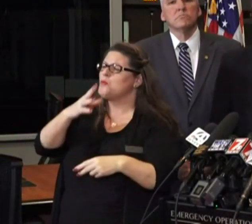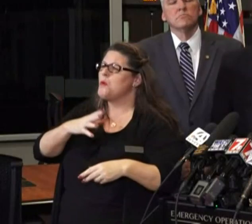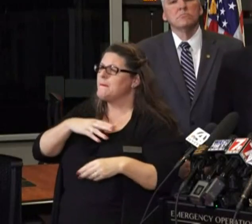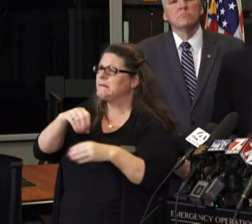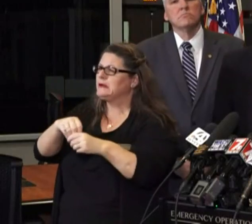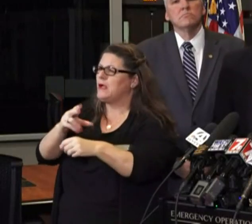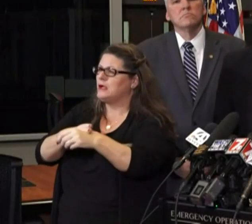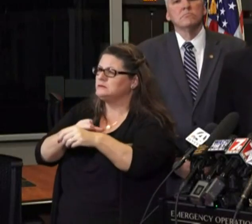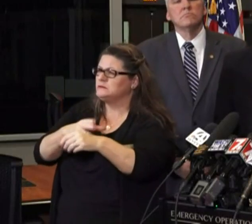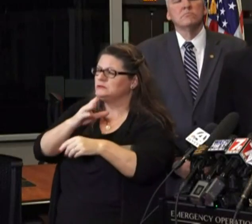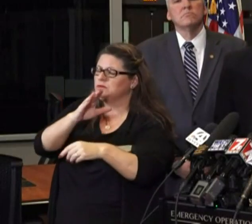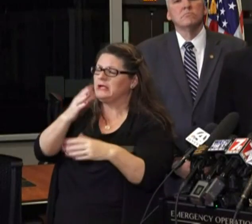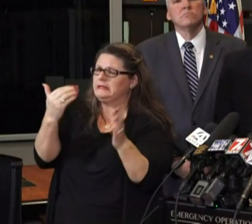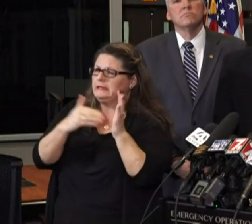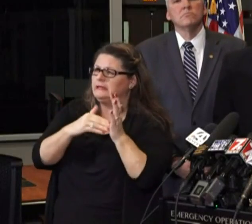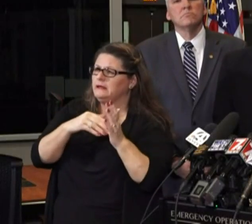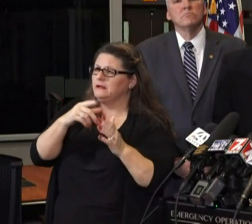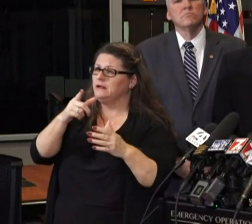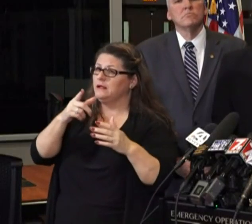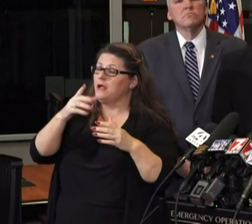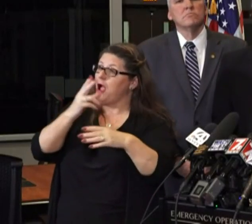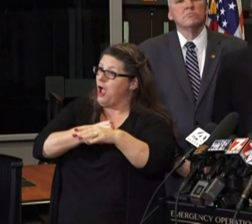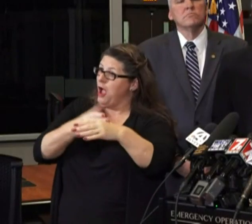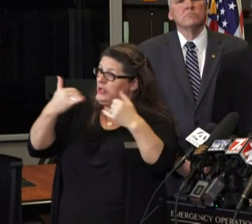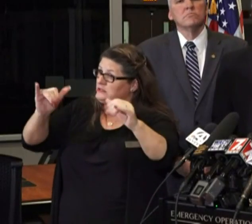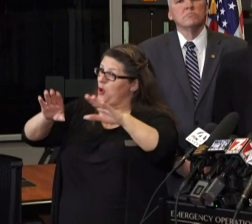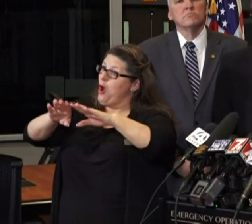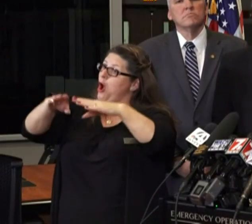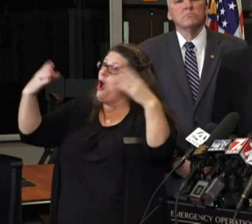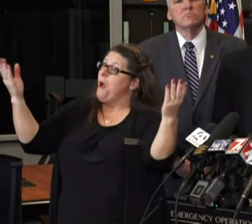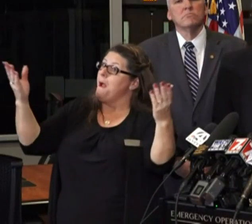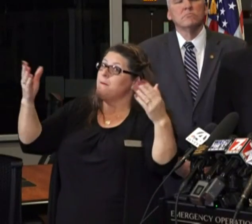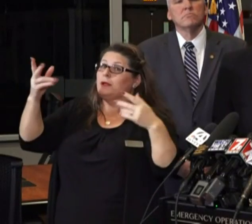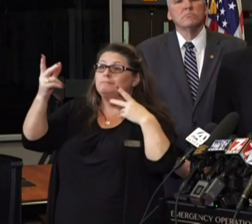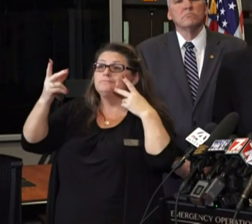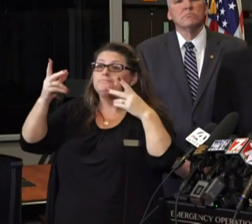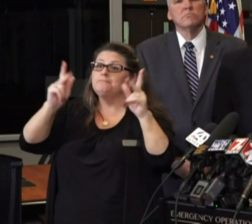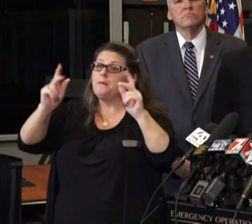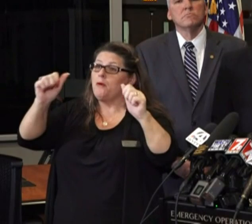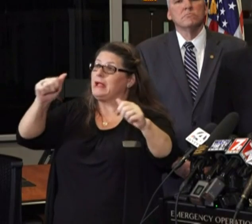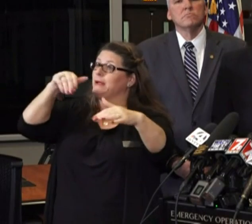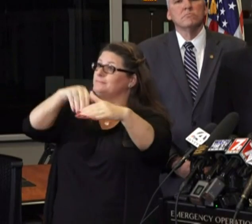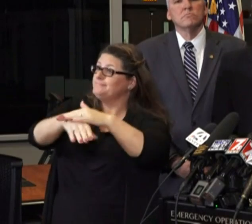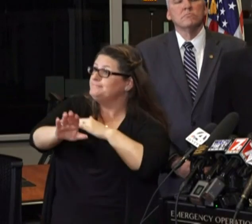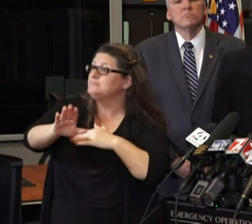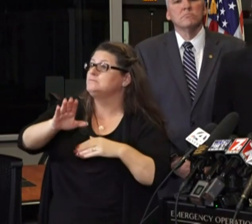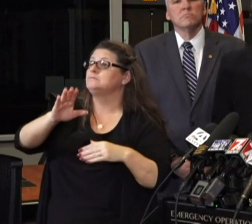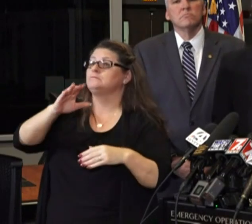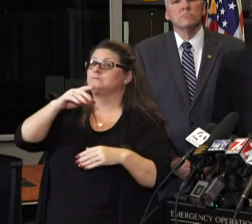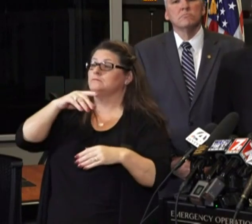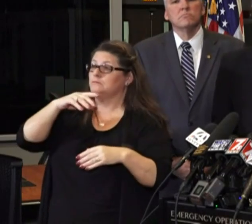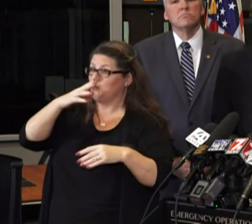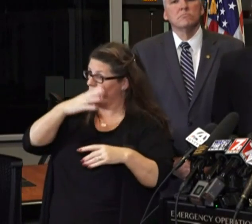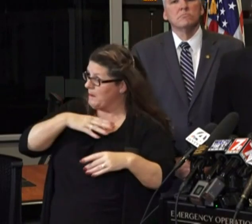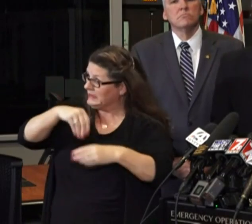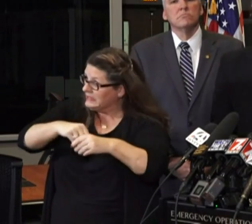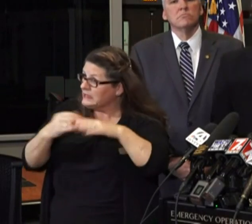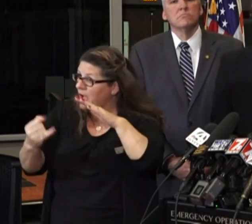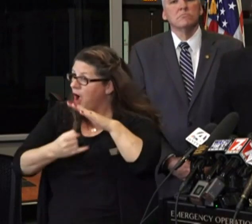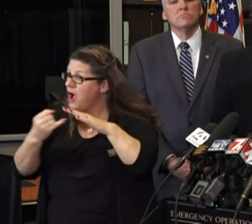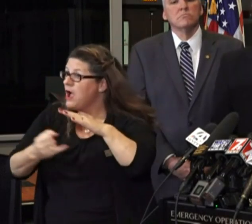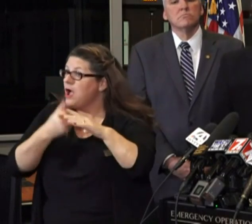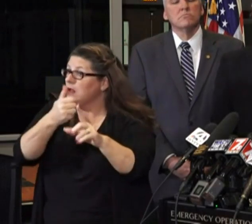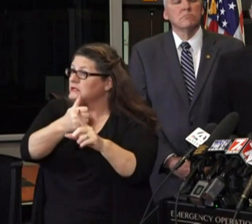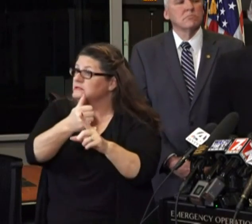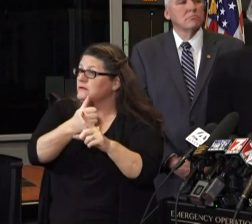here, is that hospital still open for visitors, things like that? And this one is just in isolation where she needs to be, or can you talk about access to that